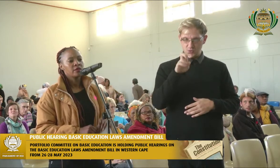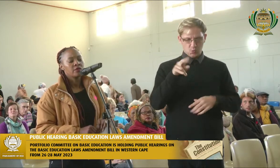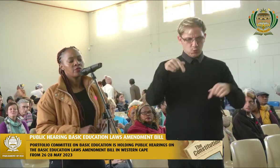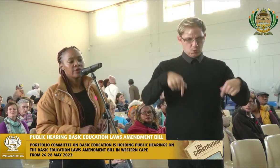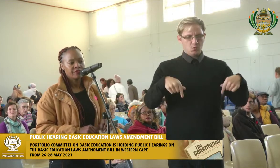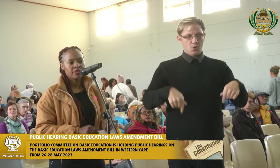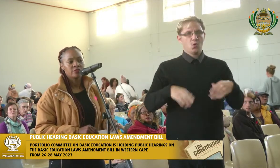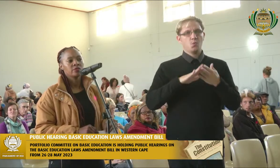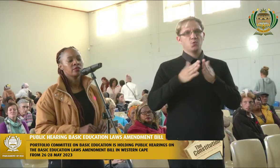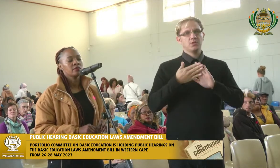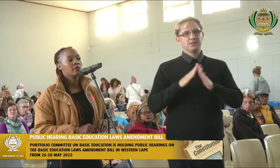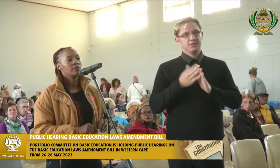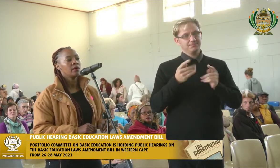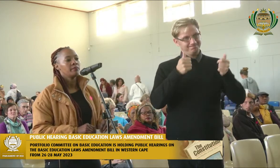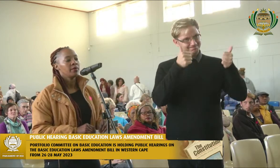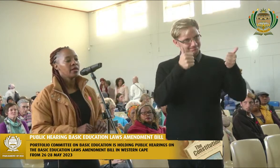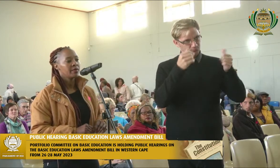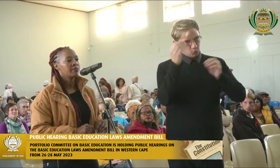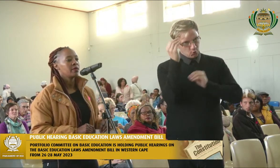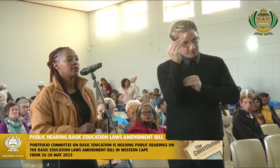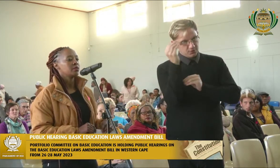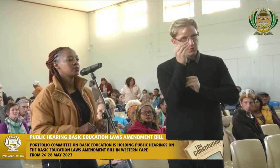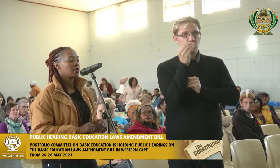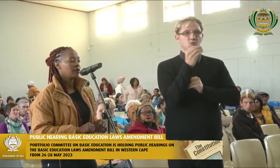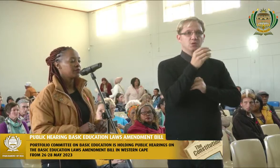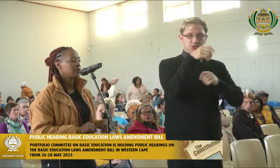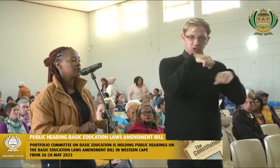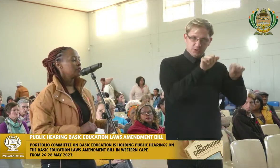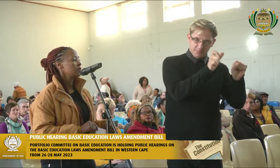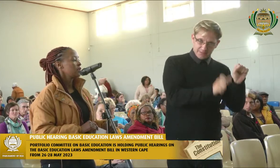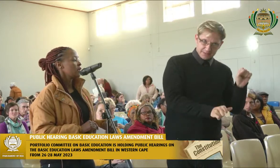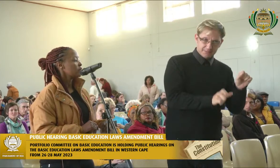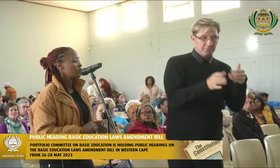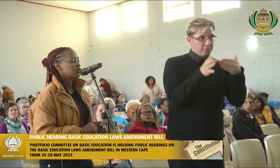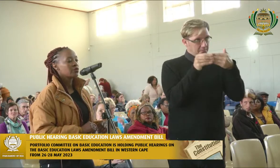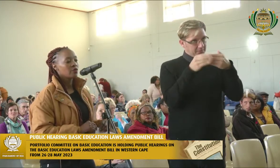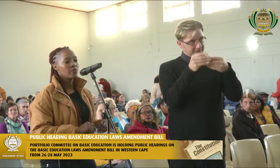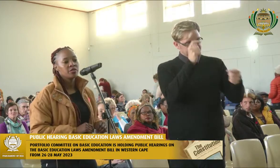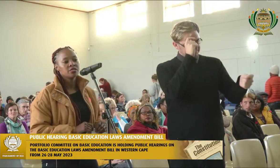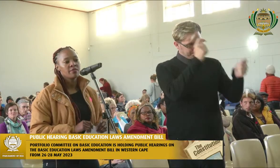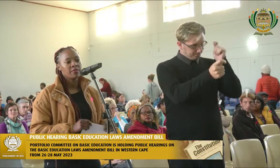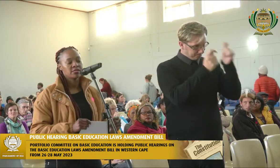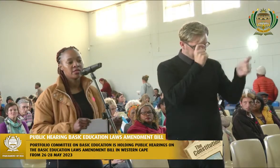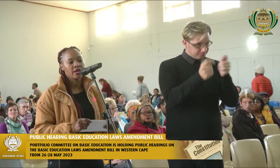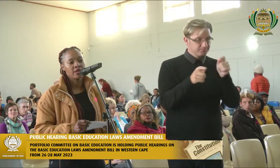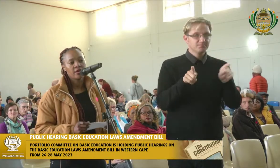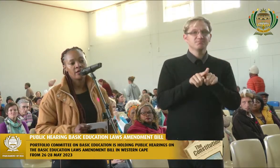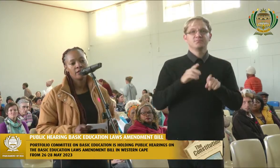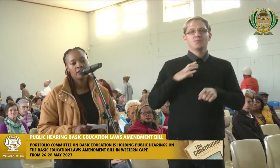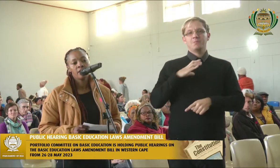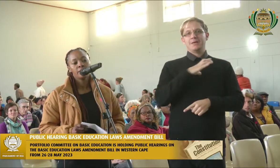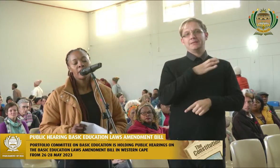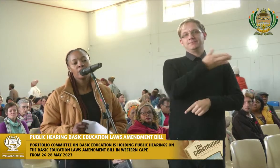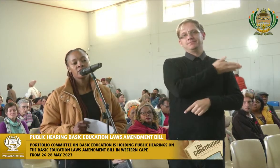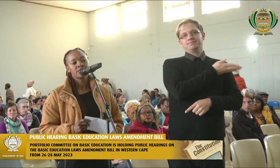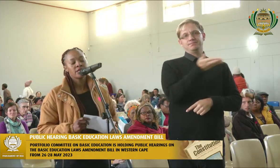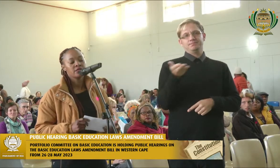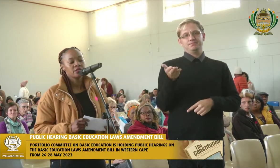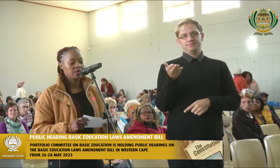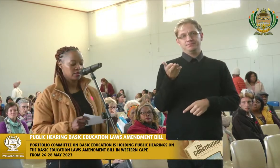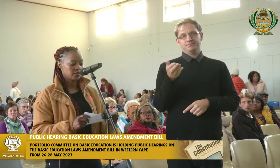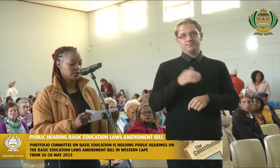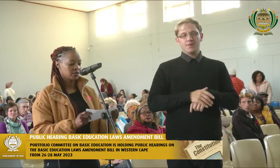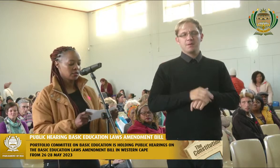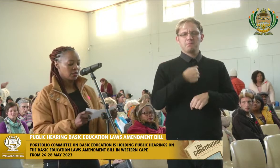Chairperson, good afternoon. Parliament members, afternoon. And also the community members that are here. My